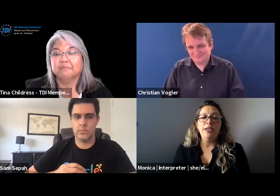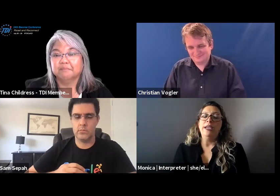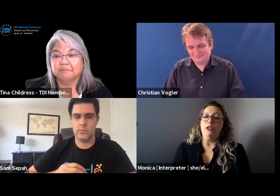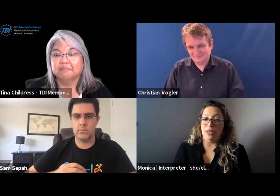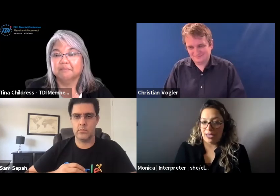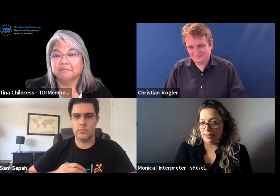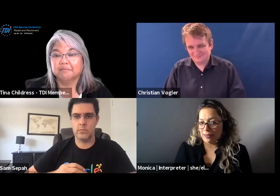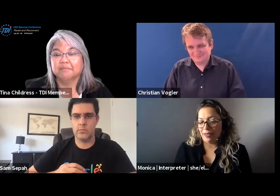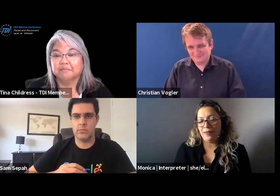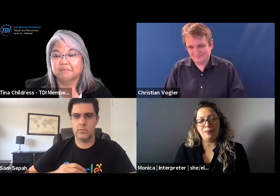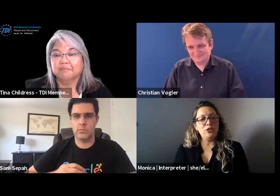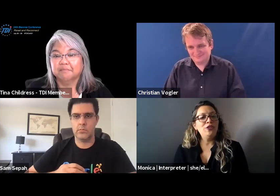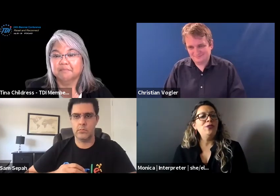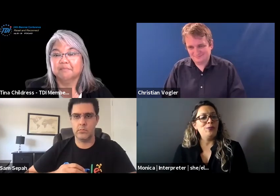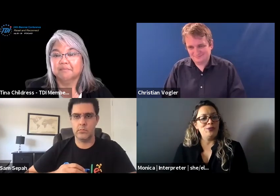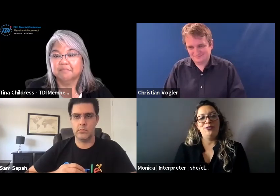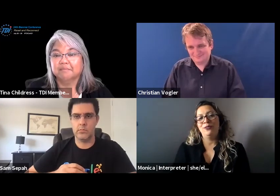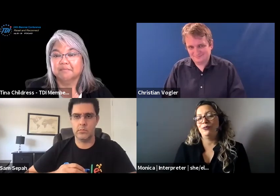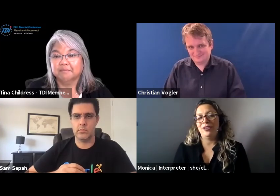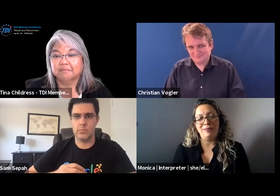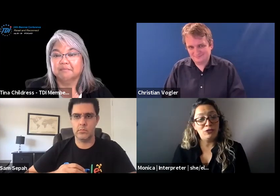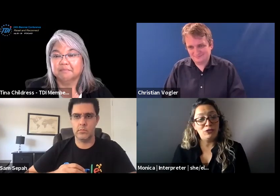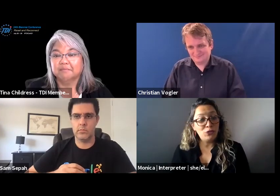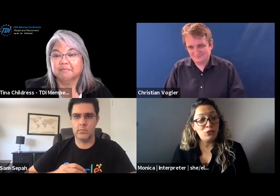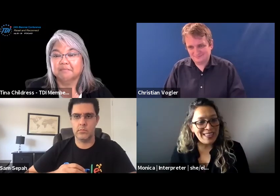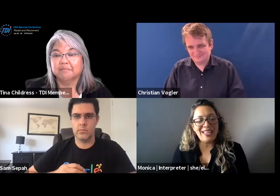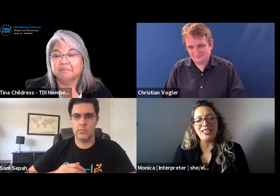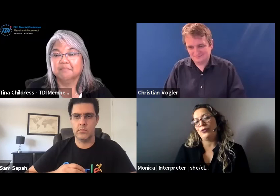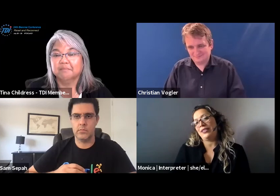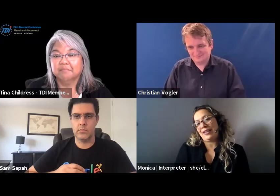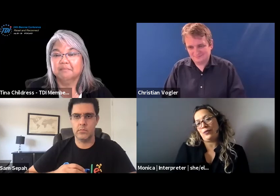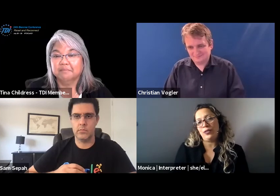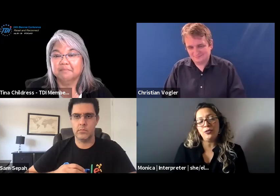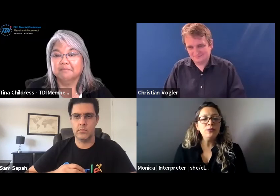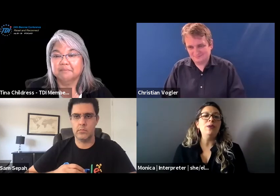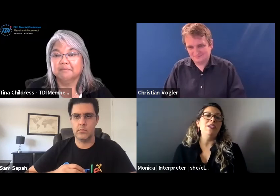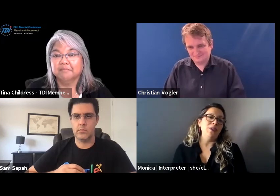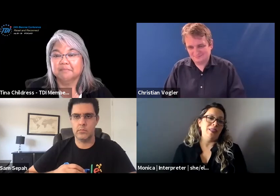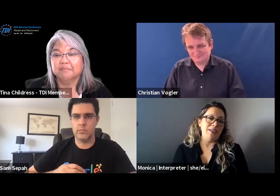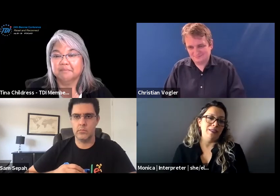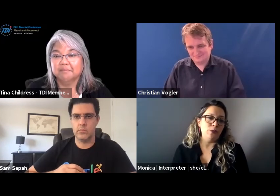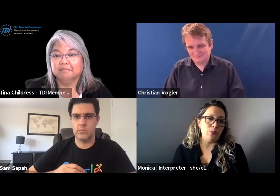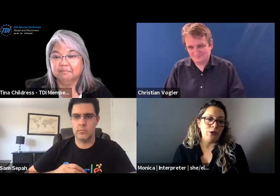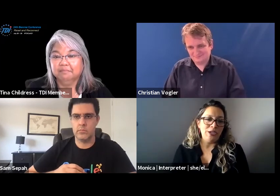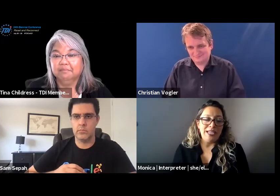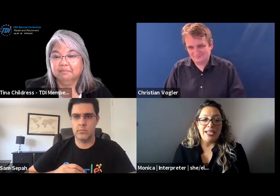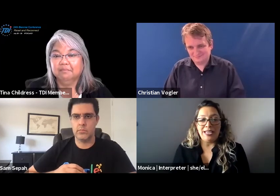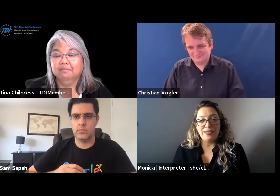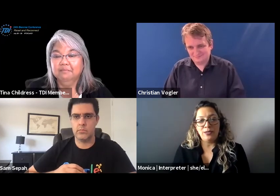you get that live captioner, the person who is trained in that and knows exactly what to do, and you get the ASL interpreter. And